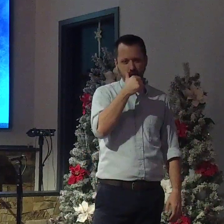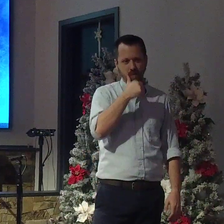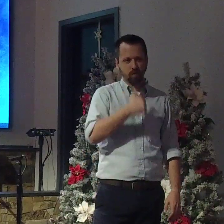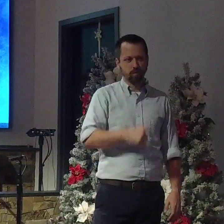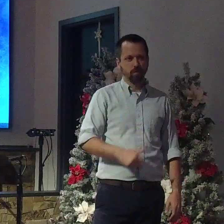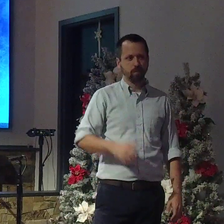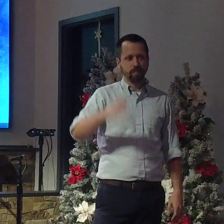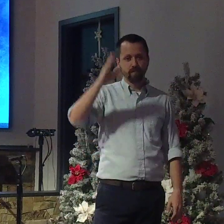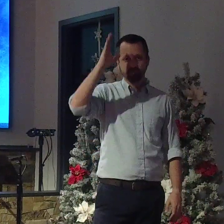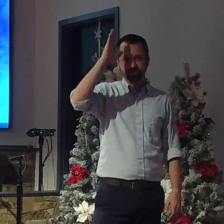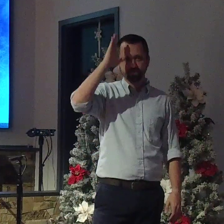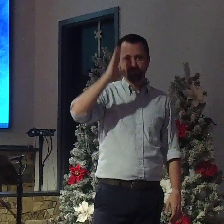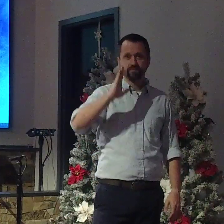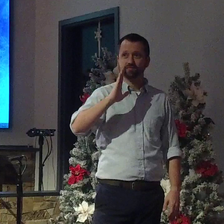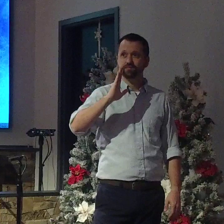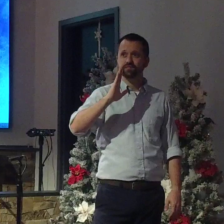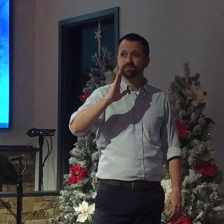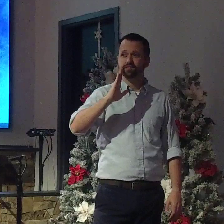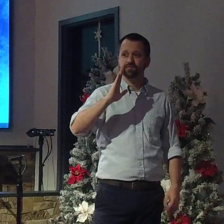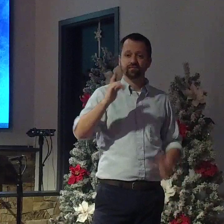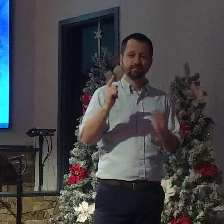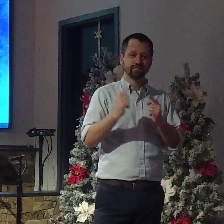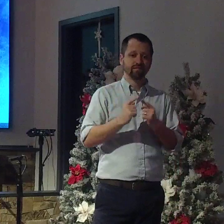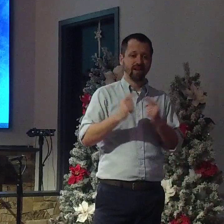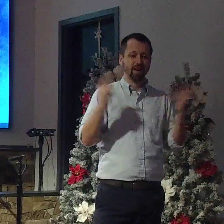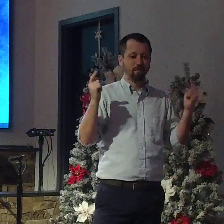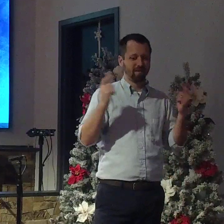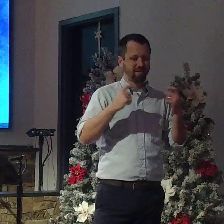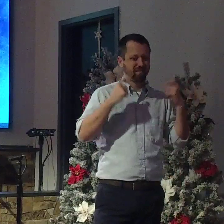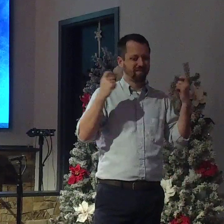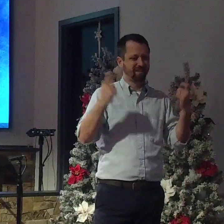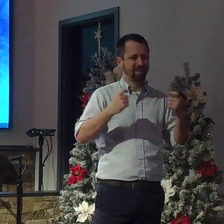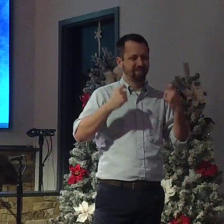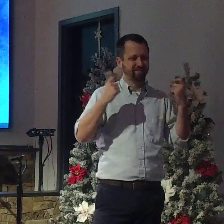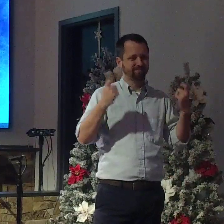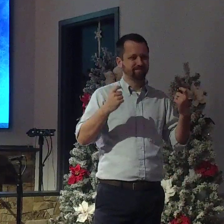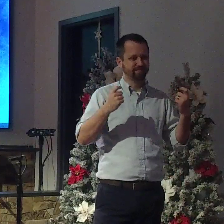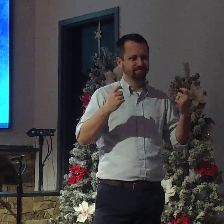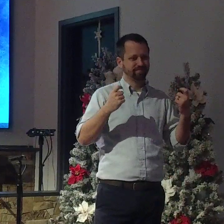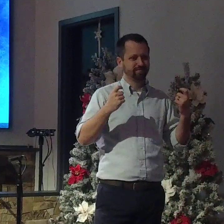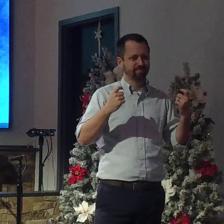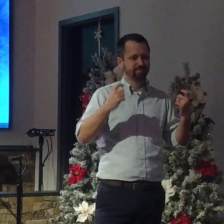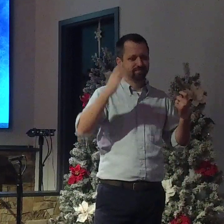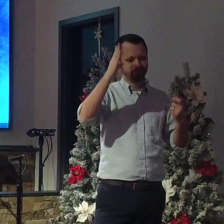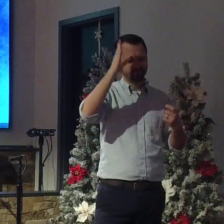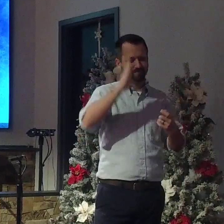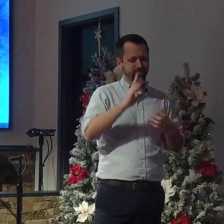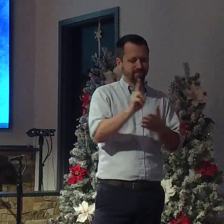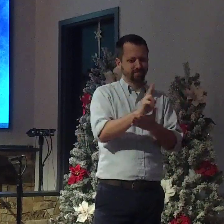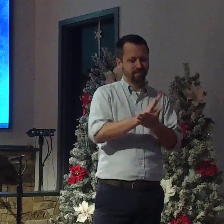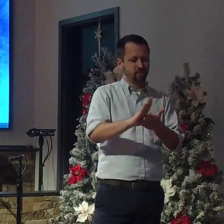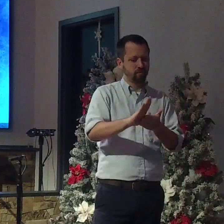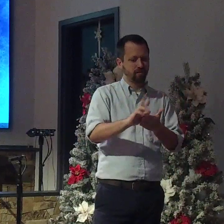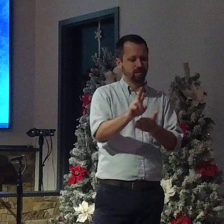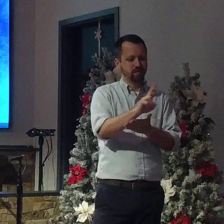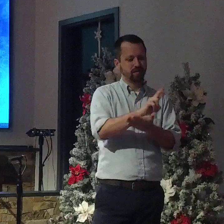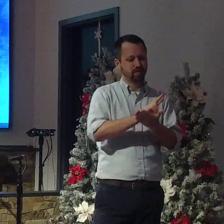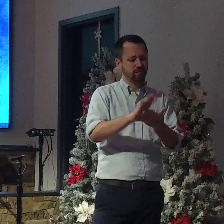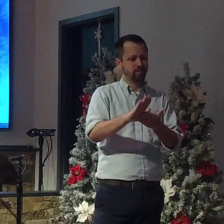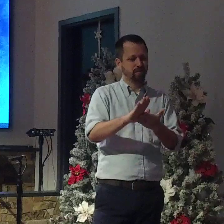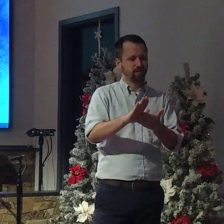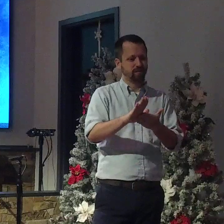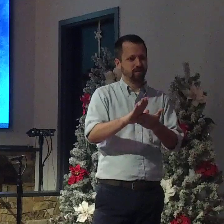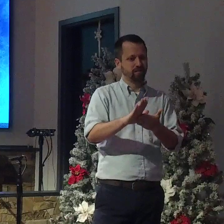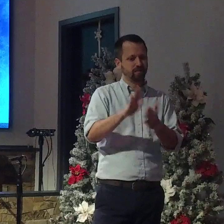again. Amen. He died. We didn't die. He died. He died, and